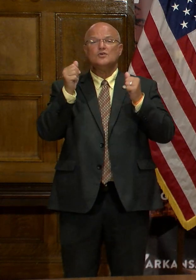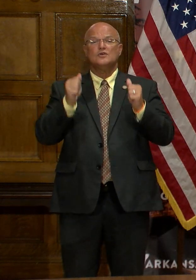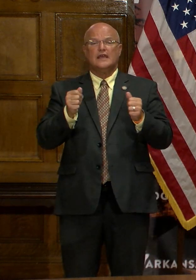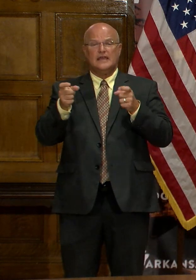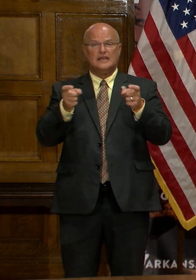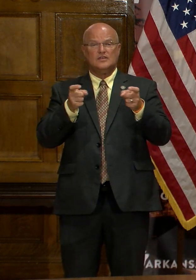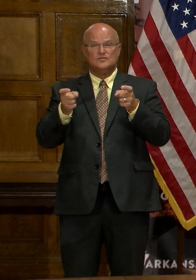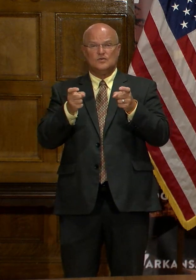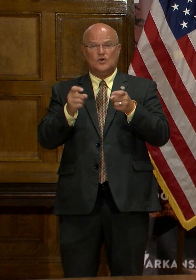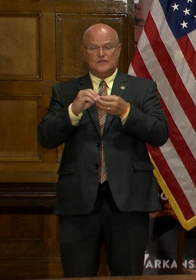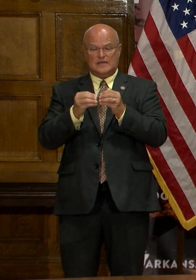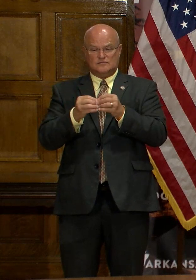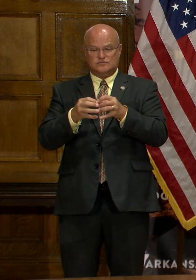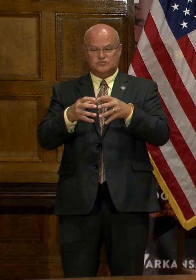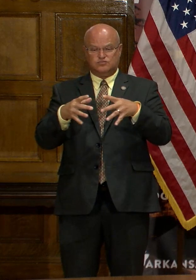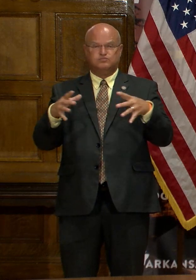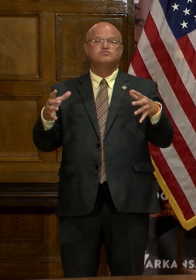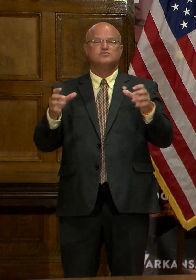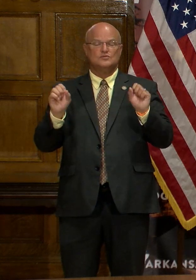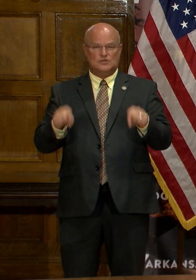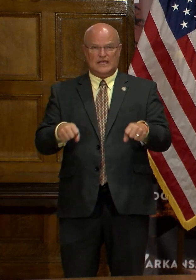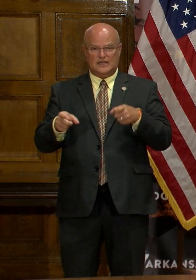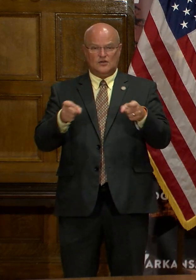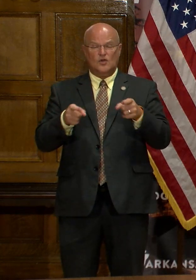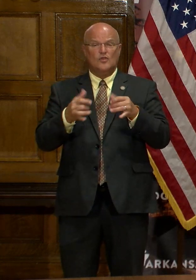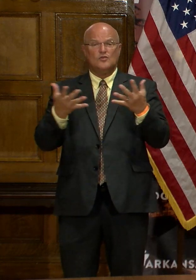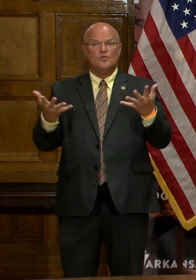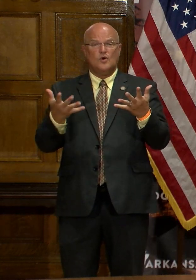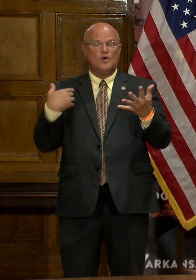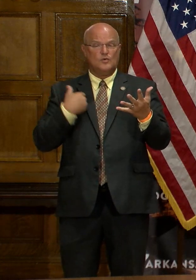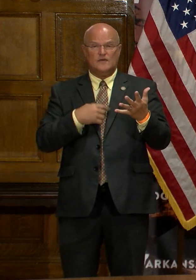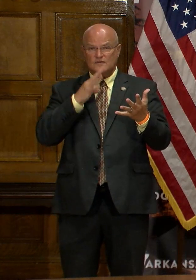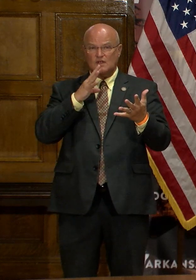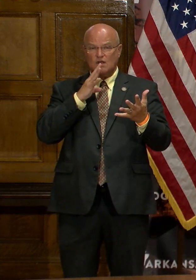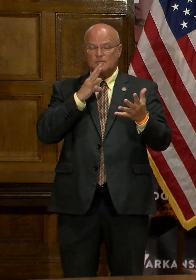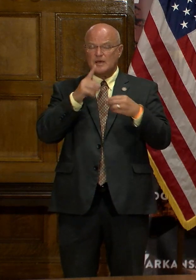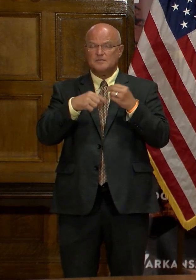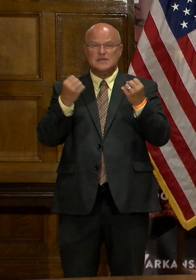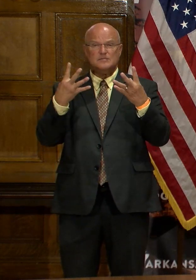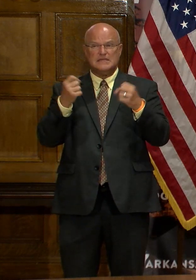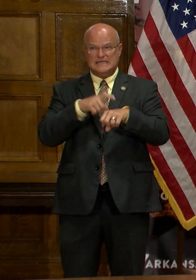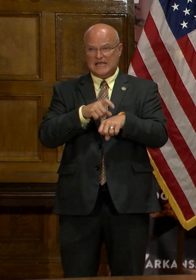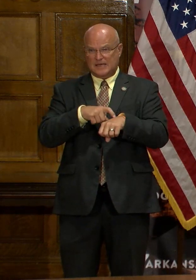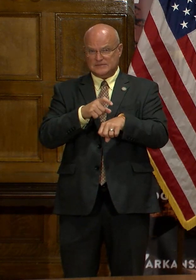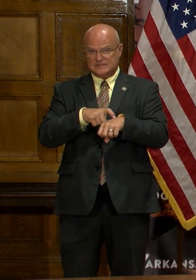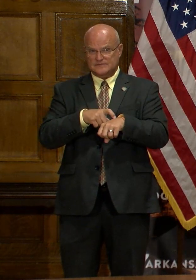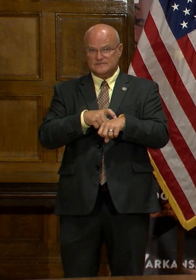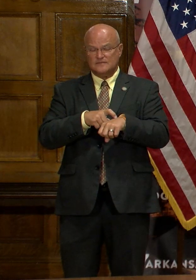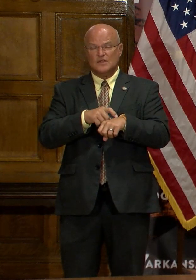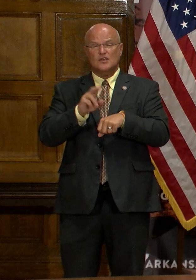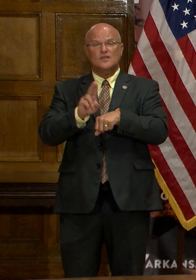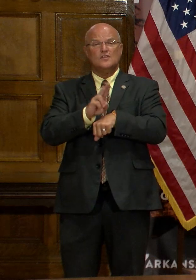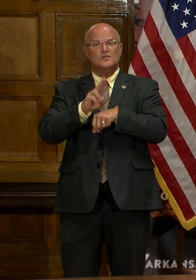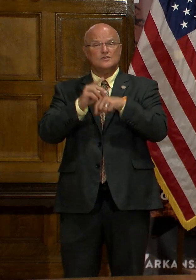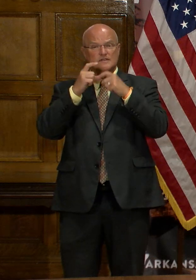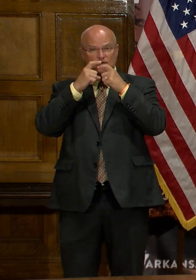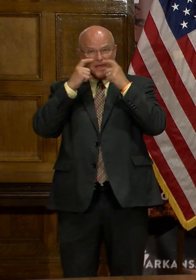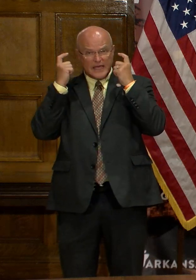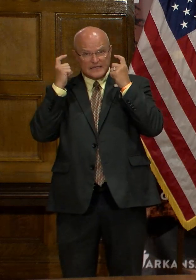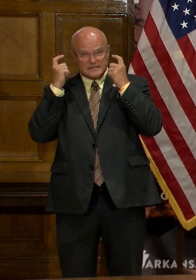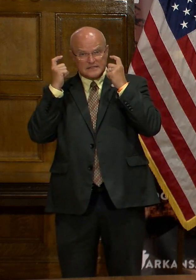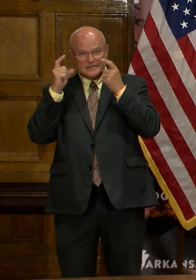this growing number. You can control it through the measures that we've discussed many, many times from this podium. That is the use of